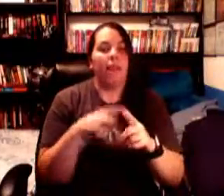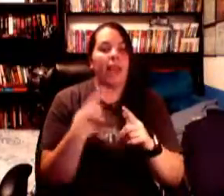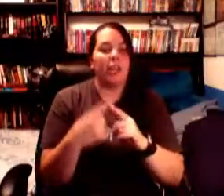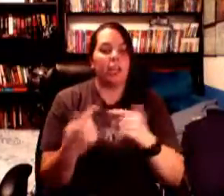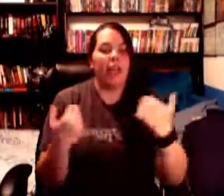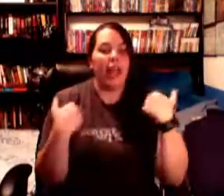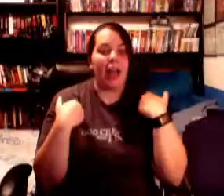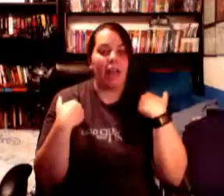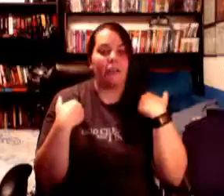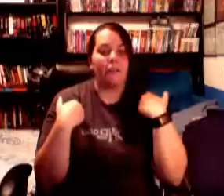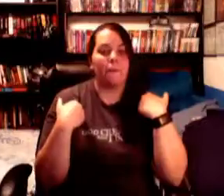Then we have